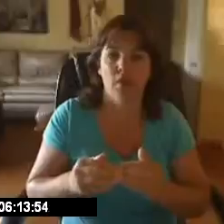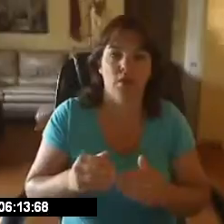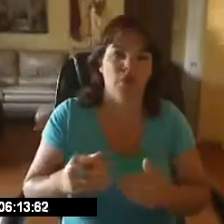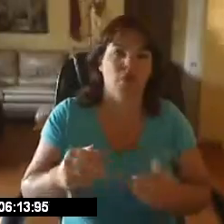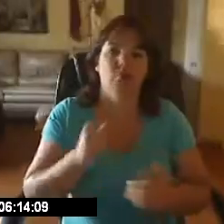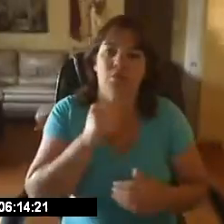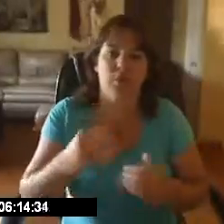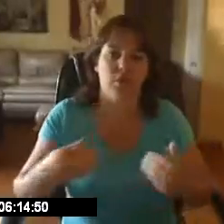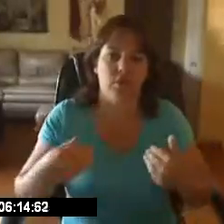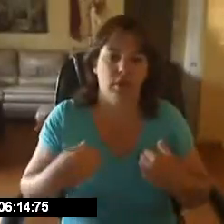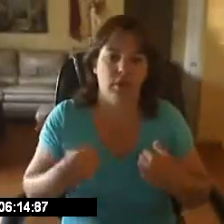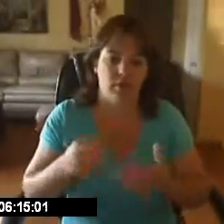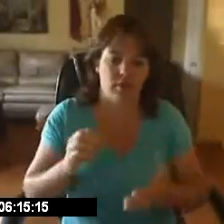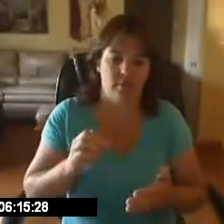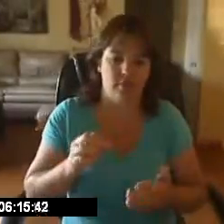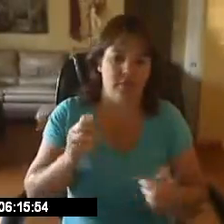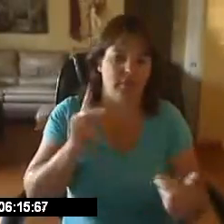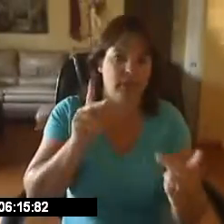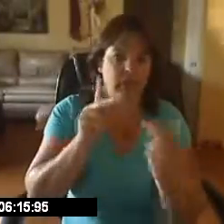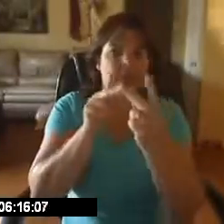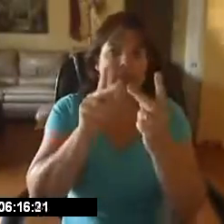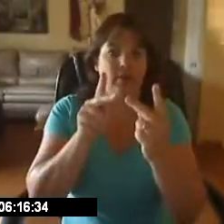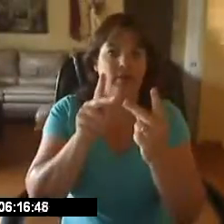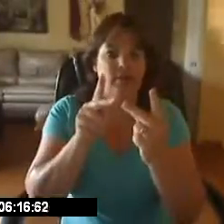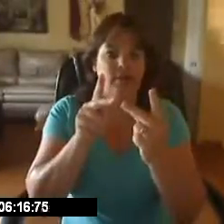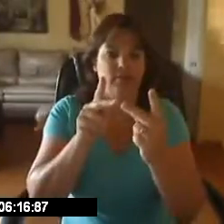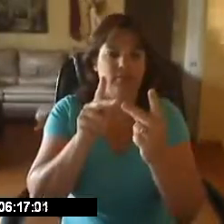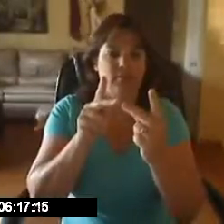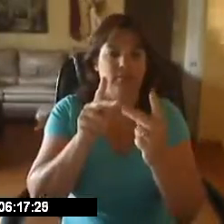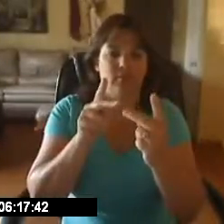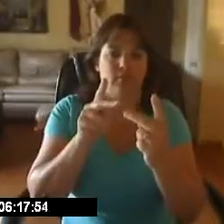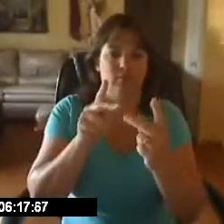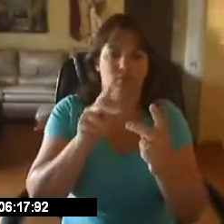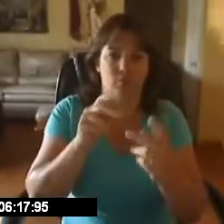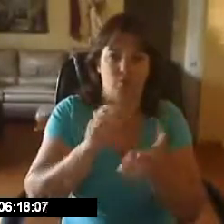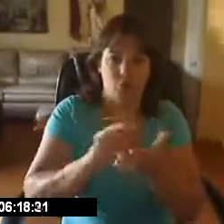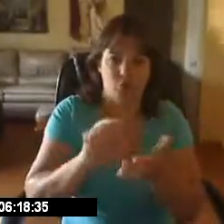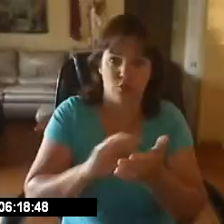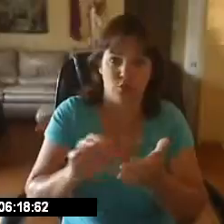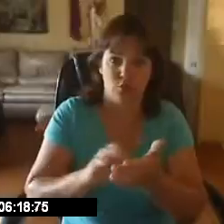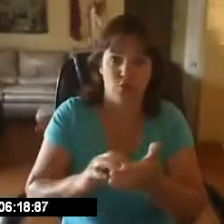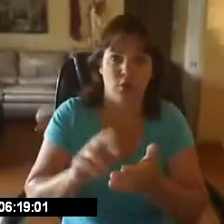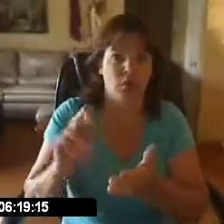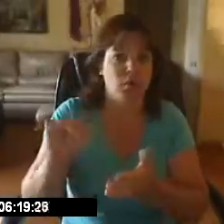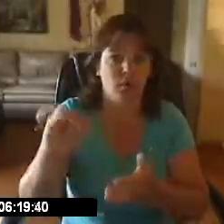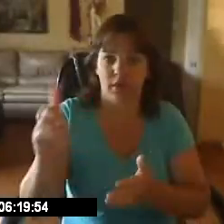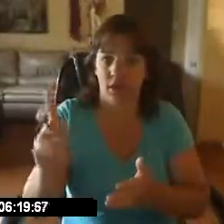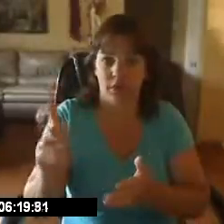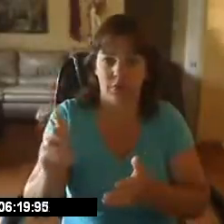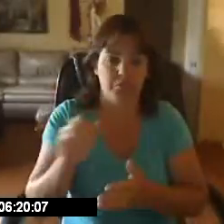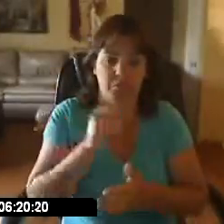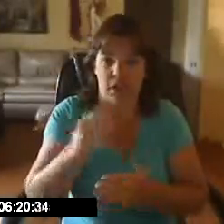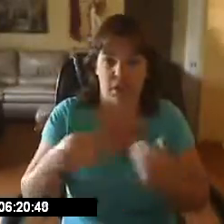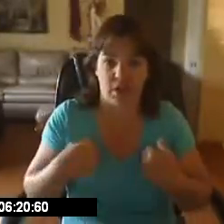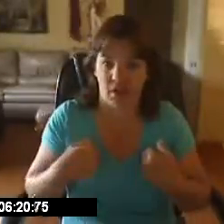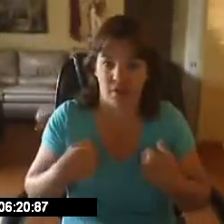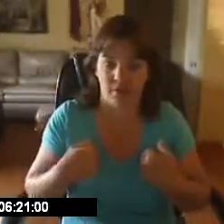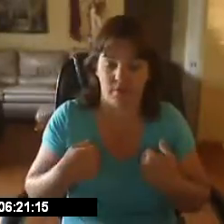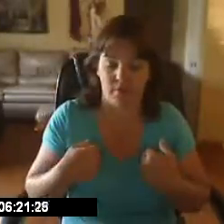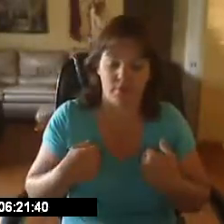little different than EIPA where they tell you everything they're looking for. RID does not, which is fine. If you incorporate all those things